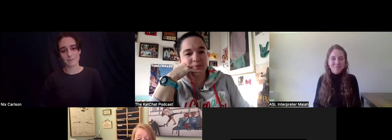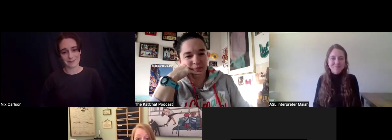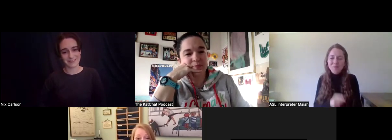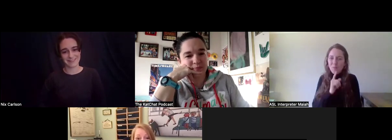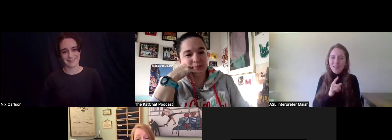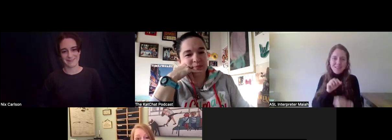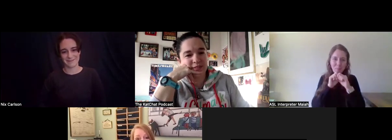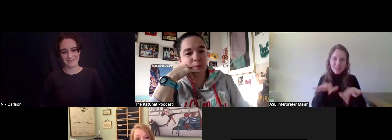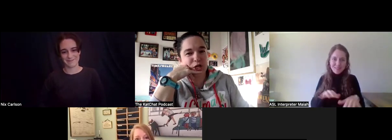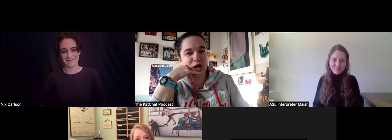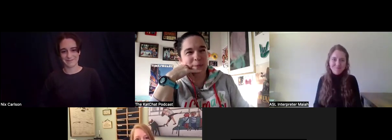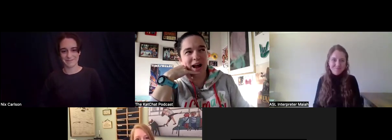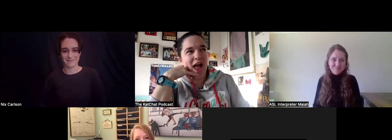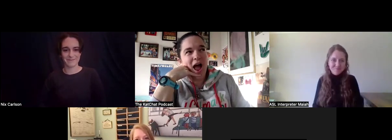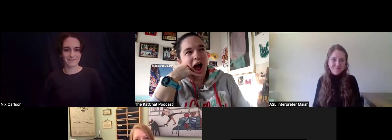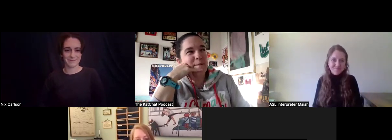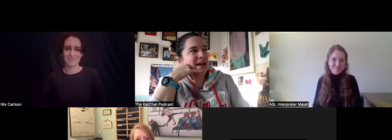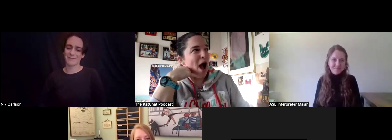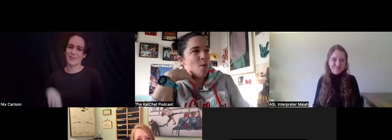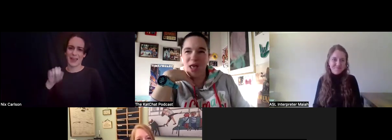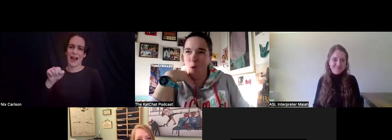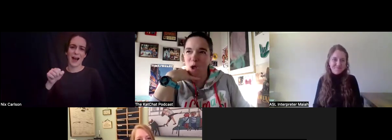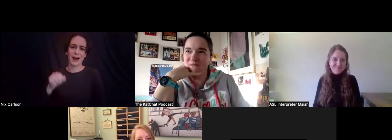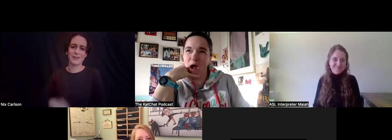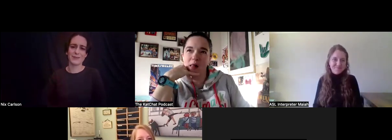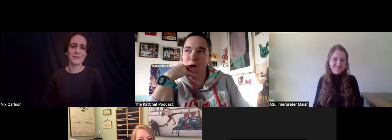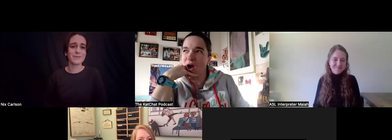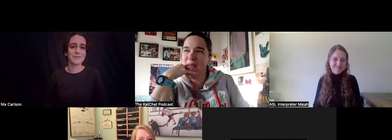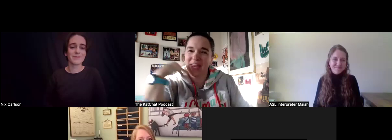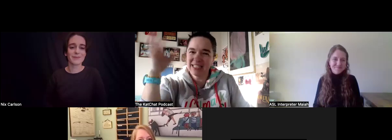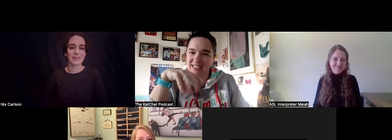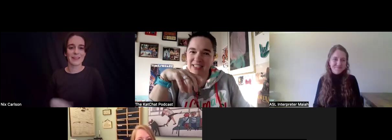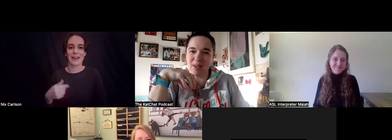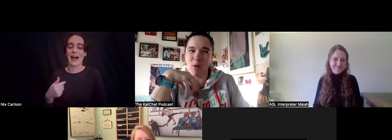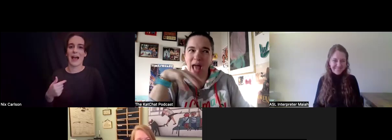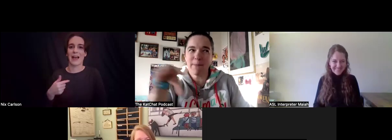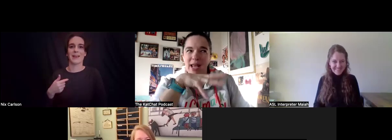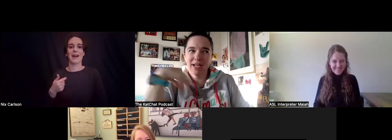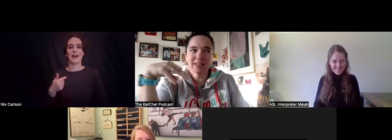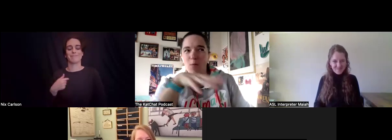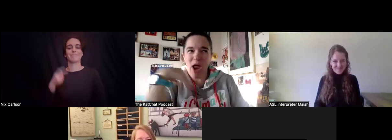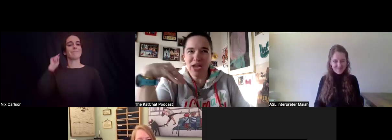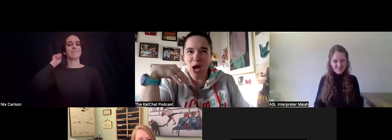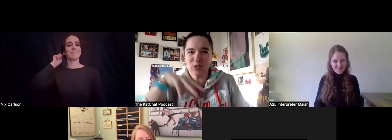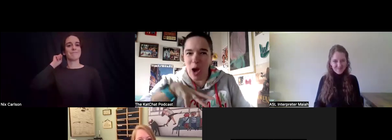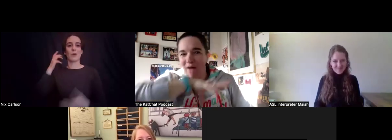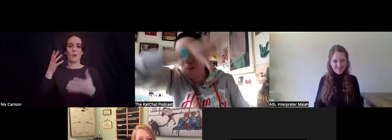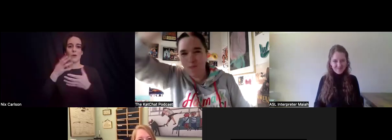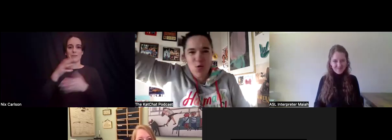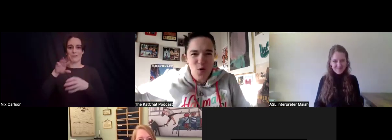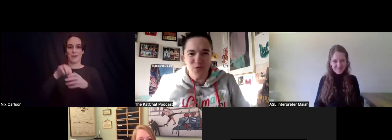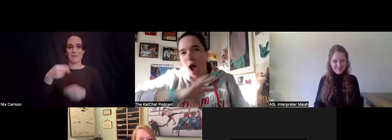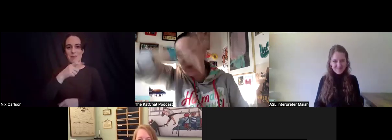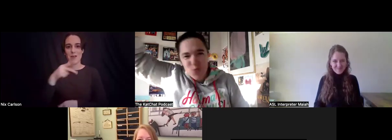is. I'm sure I'll be like, I mean, I want to go work for Hallmark, but they need to set someone up somewhere here so I don't have